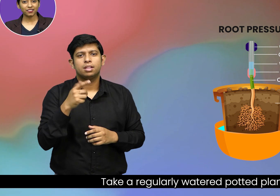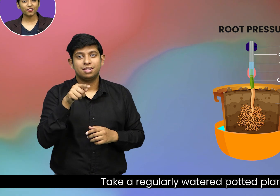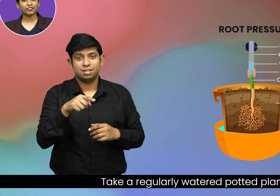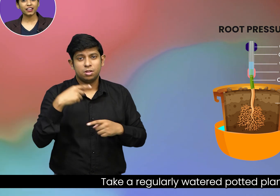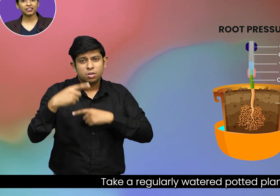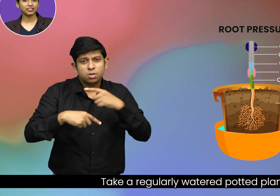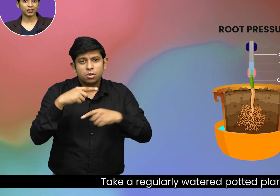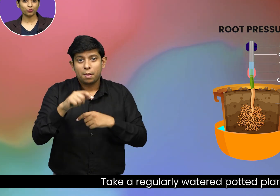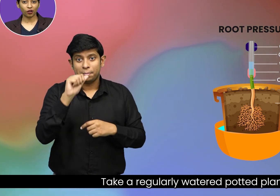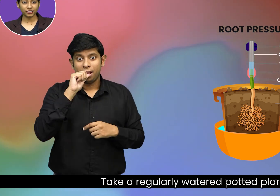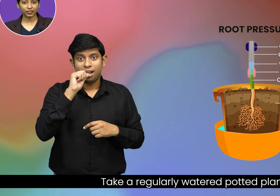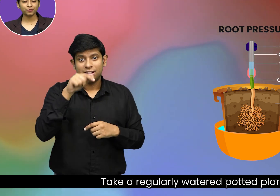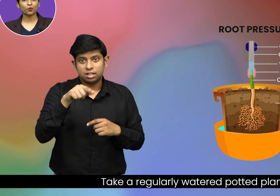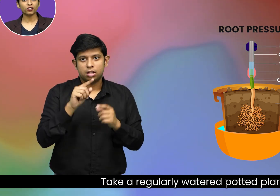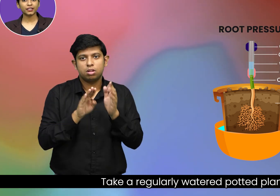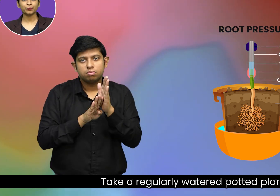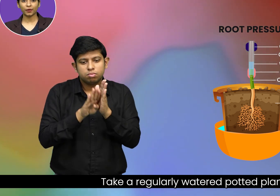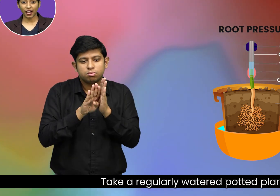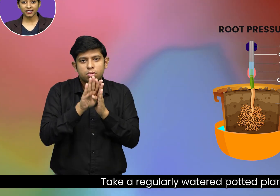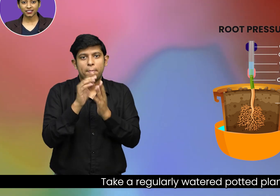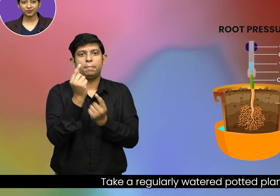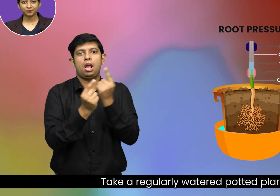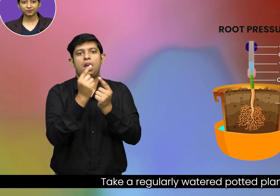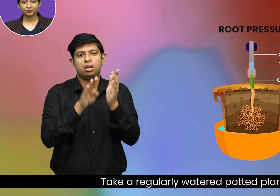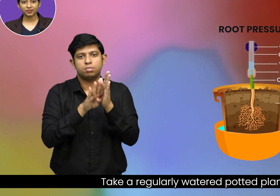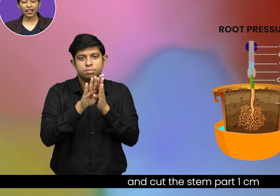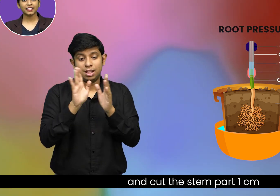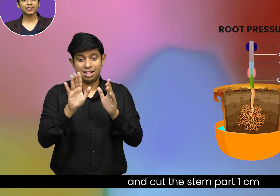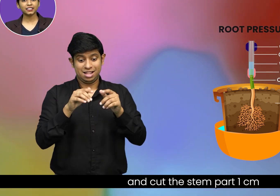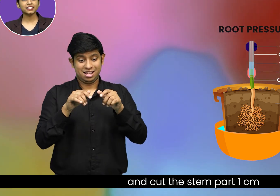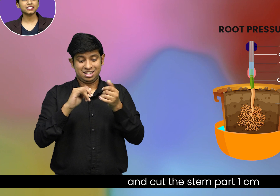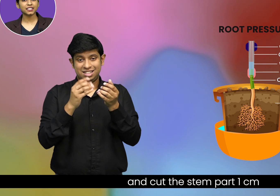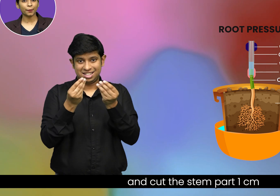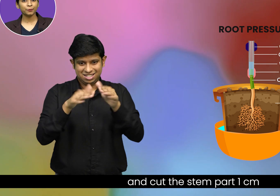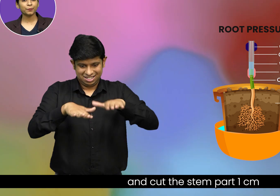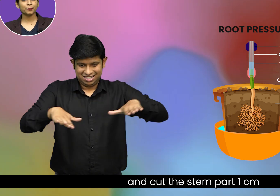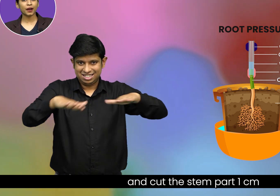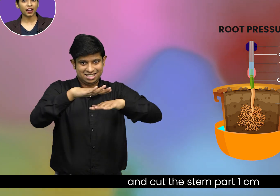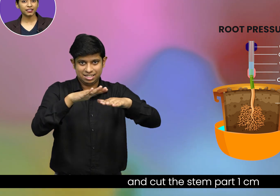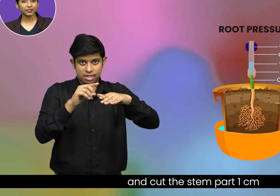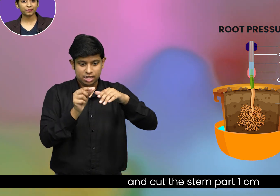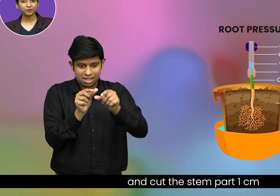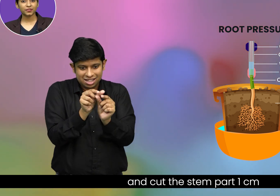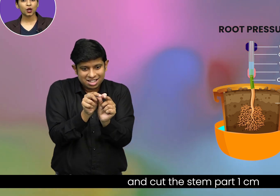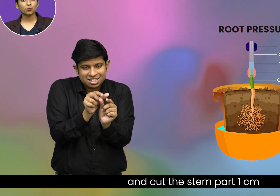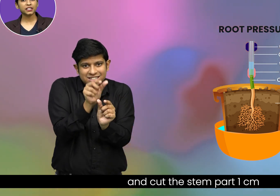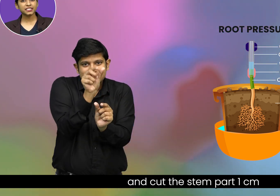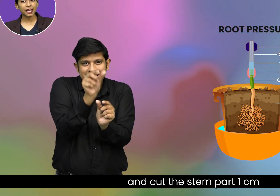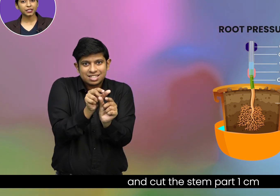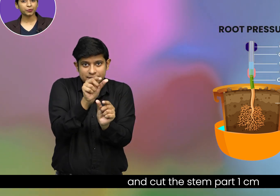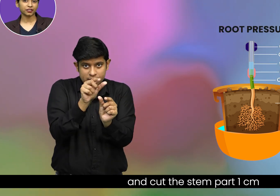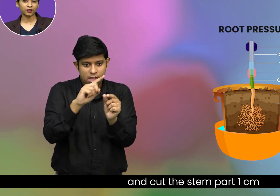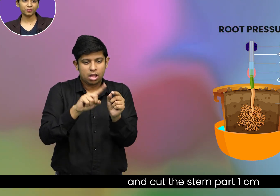Take a regularly watered potted plant and cut the stem part